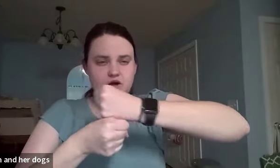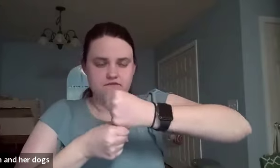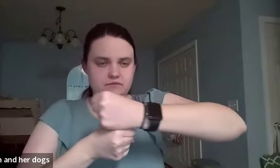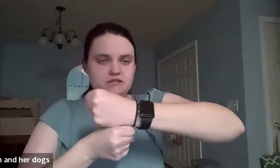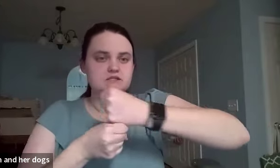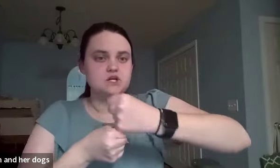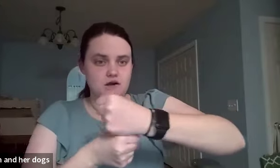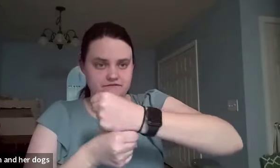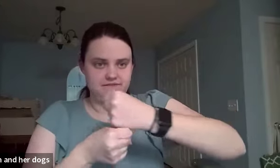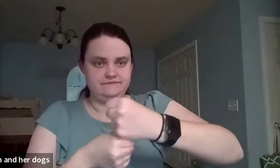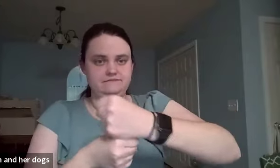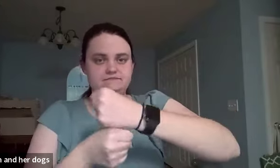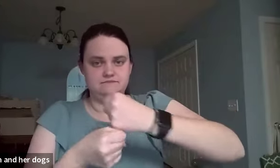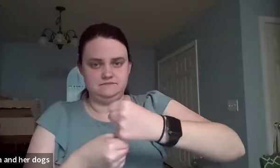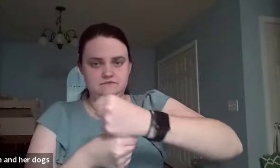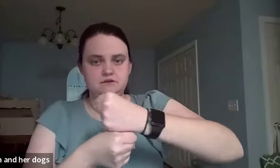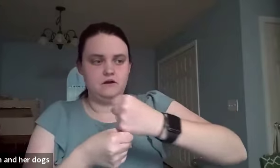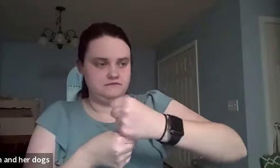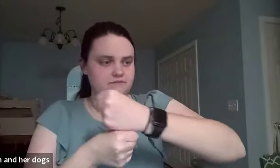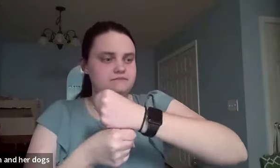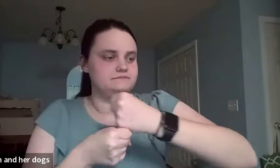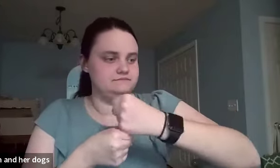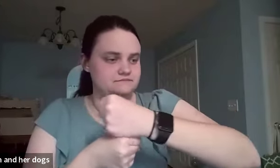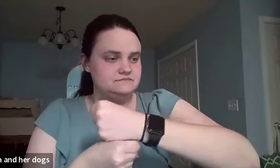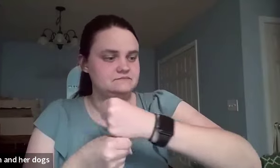the coffee beans. Coffee. Coffee.